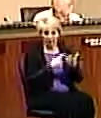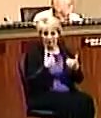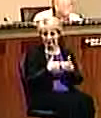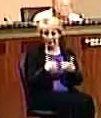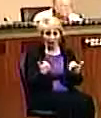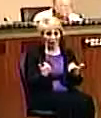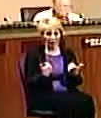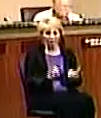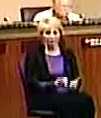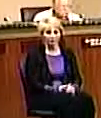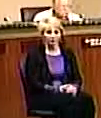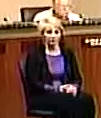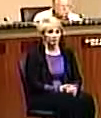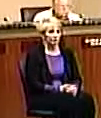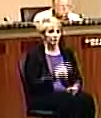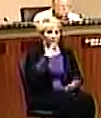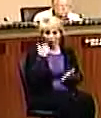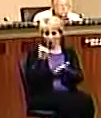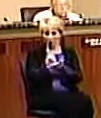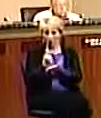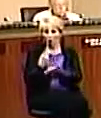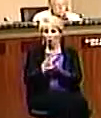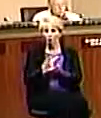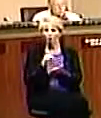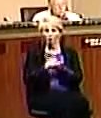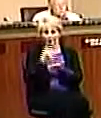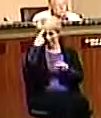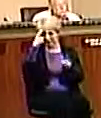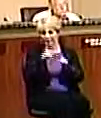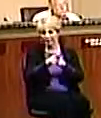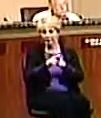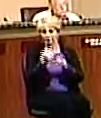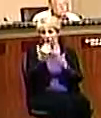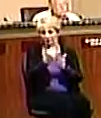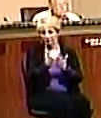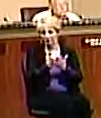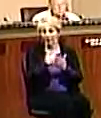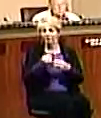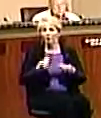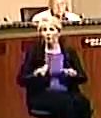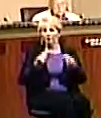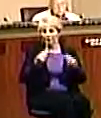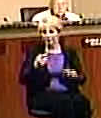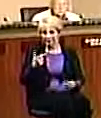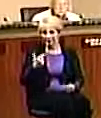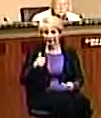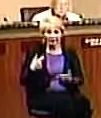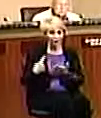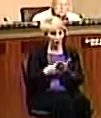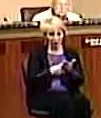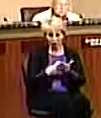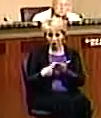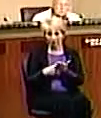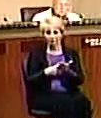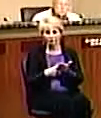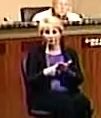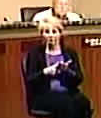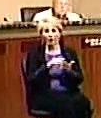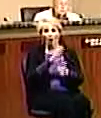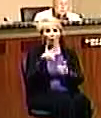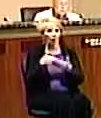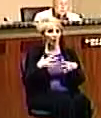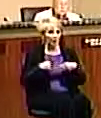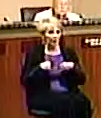separately. Move we approve the consent agenda. Second. We have a motion second. Any discussion? All in favor